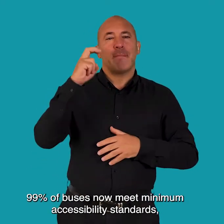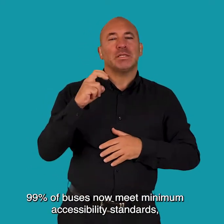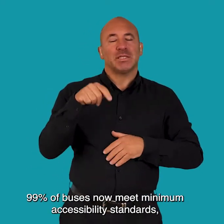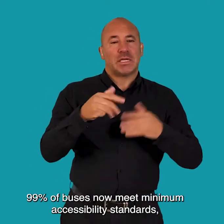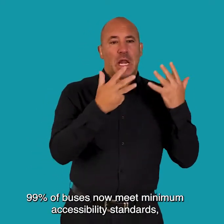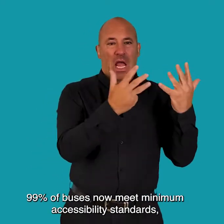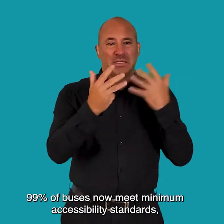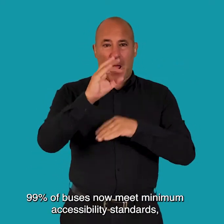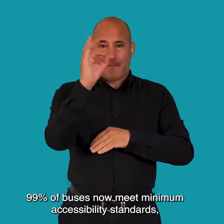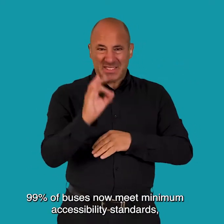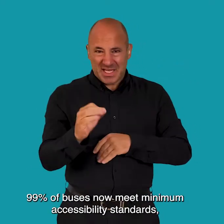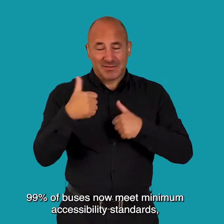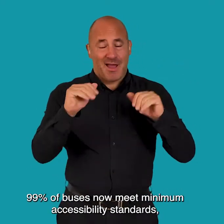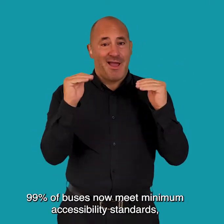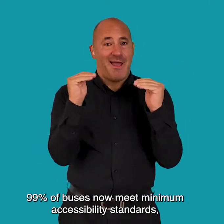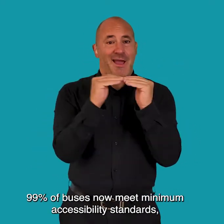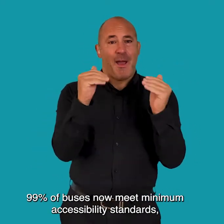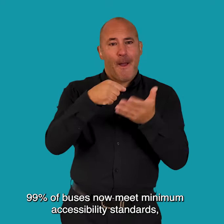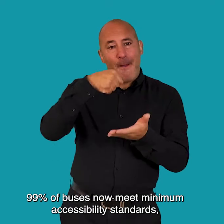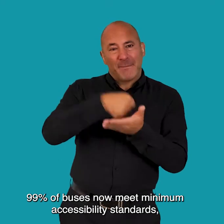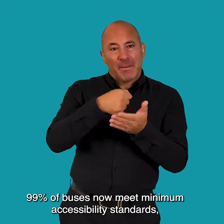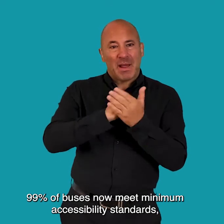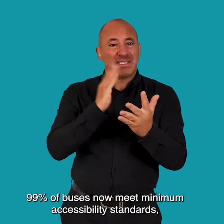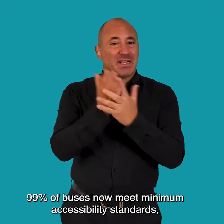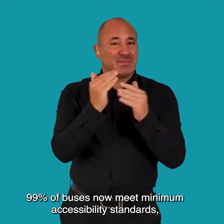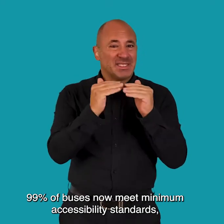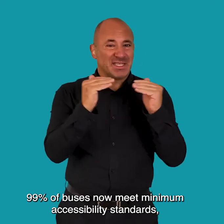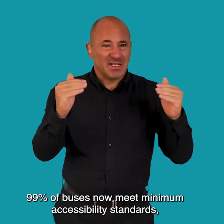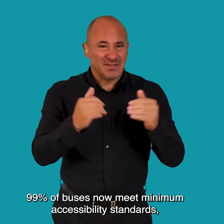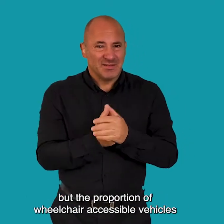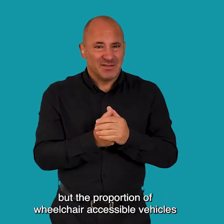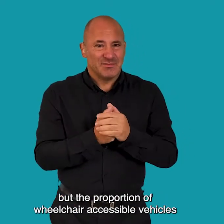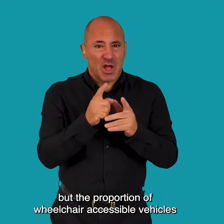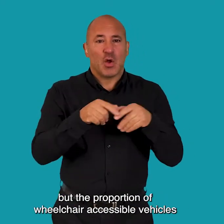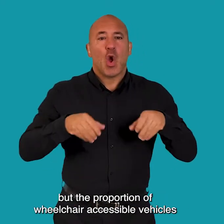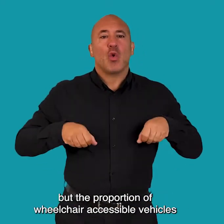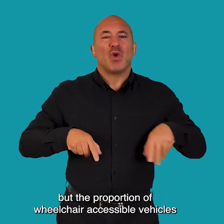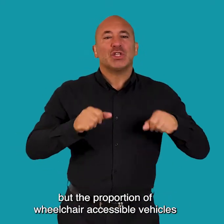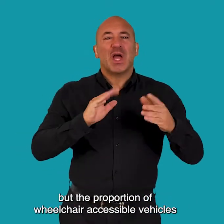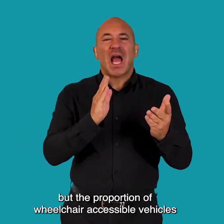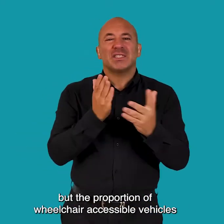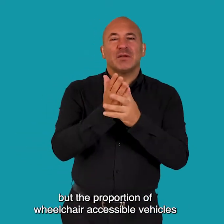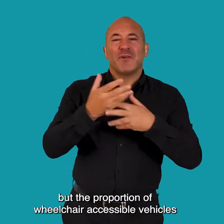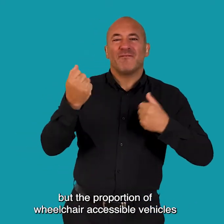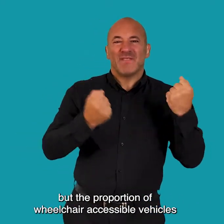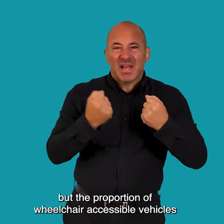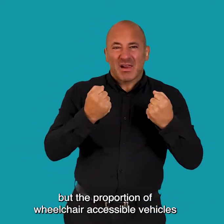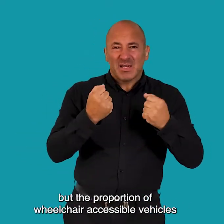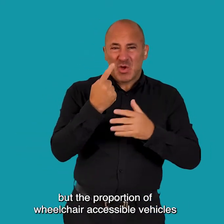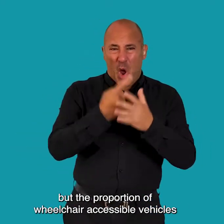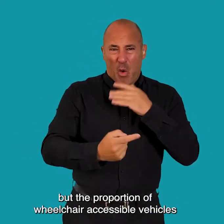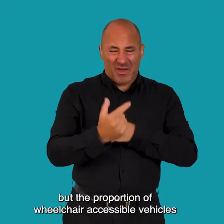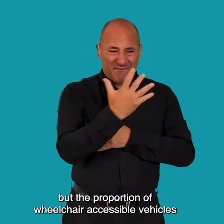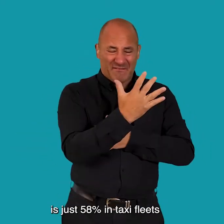99% of buses now meet minimum accessibility standards, but the proportion of wheelchair-accessible vehicles is